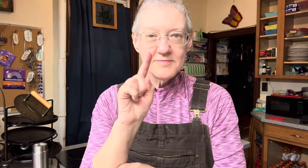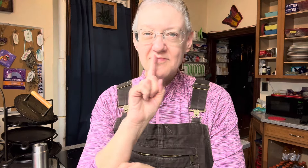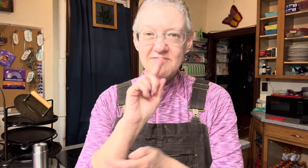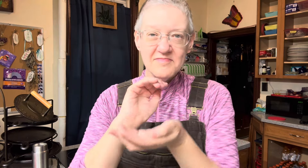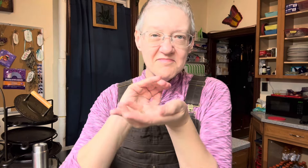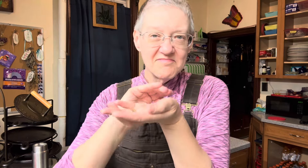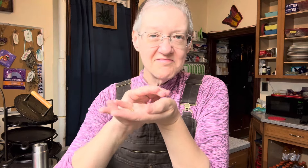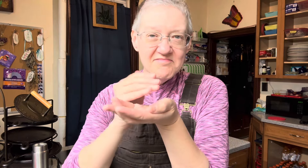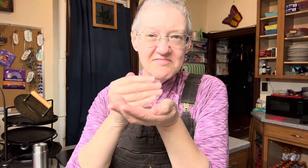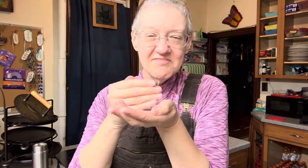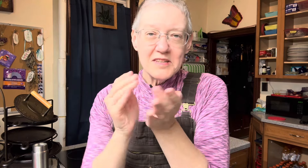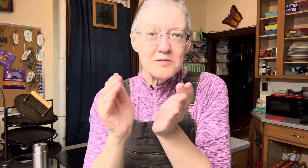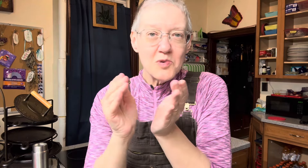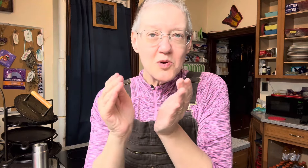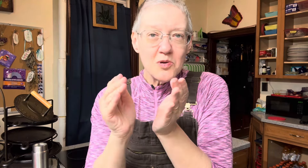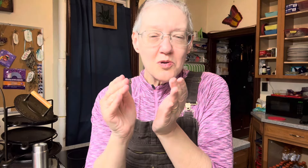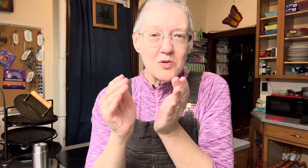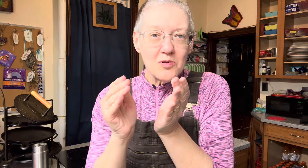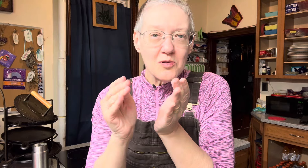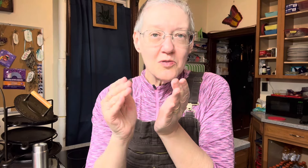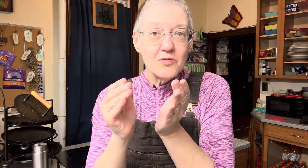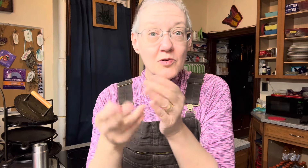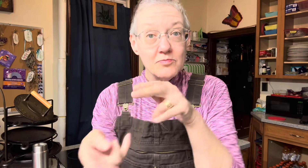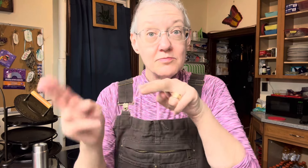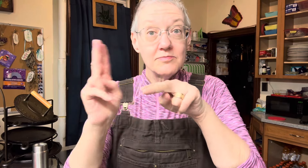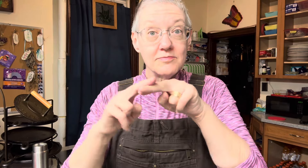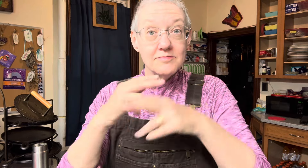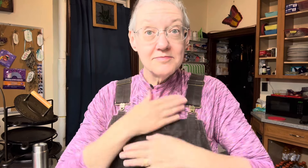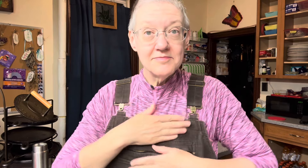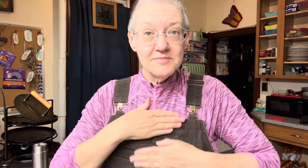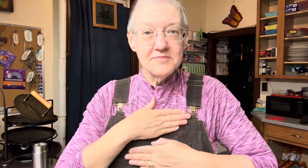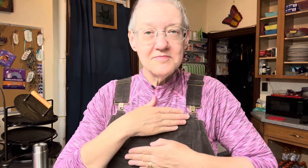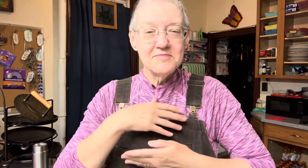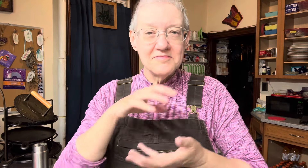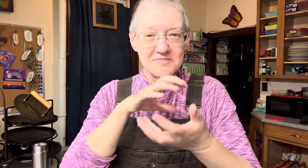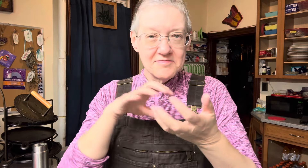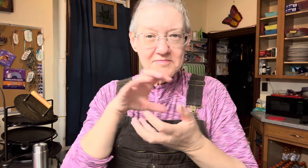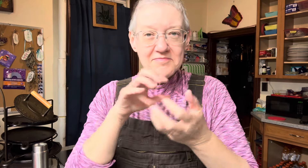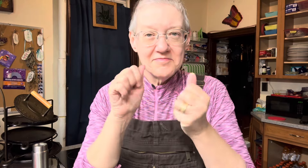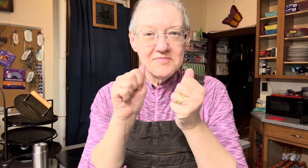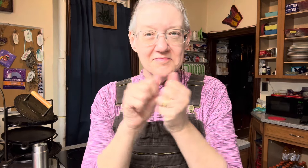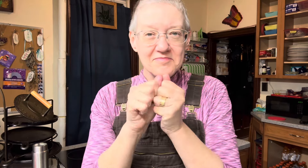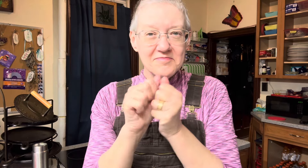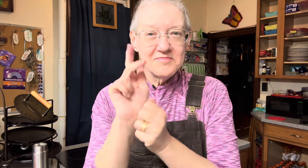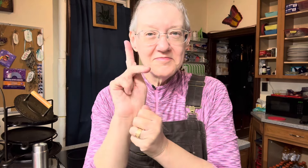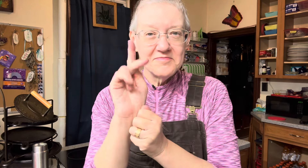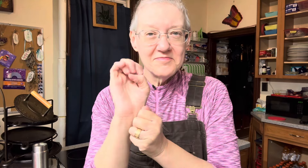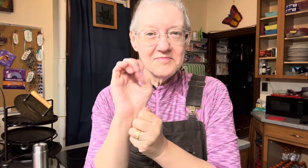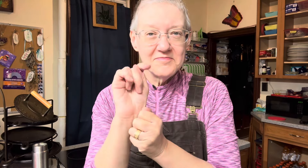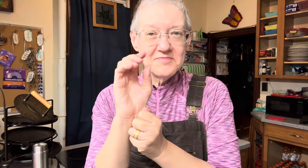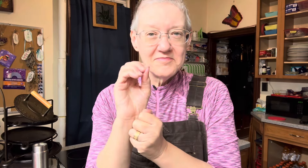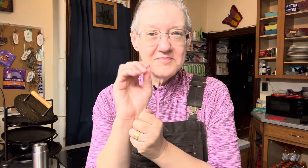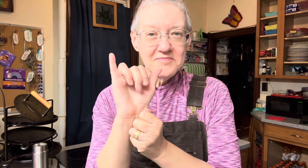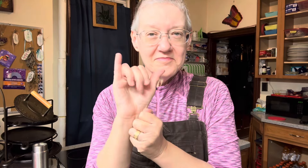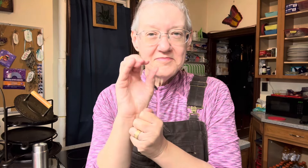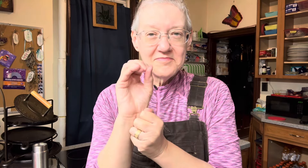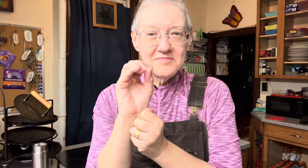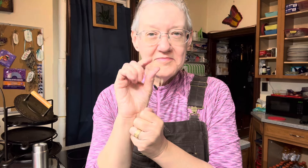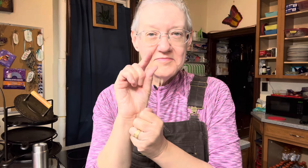that means only 1 ounce, which is a small portion. So to increase my enjoyment of those small amount of berries, I mix it into my